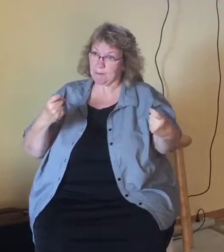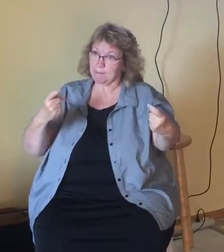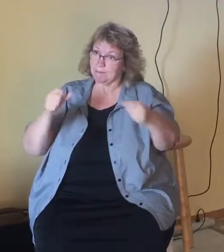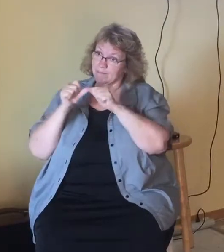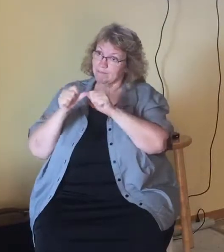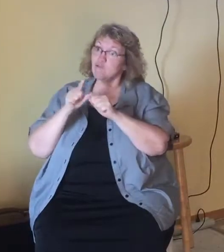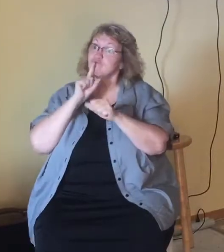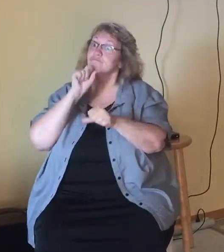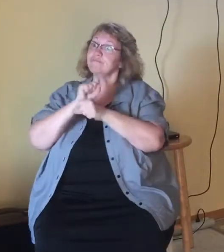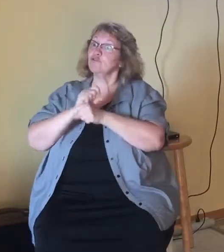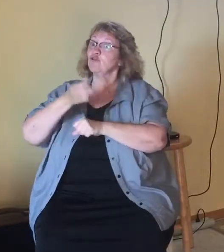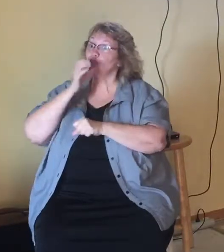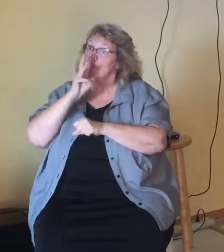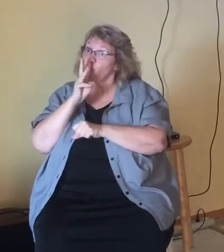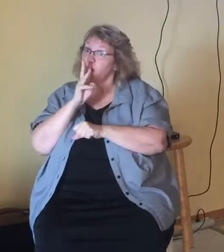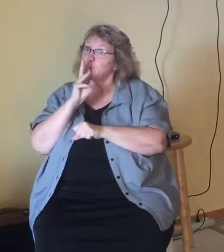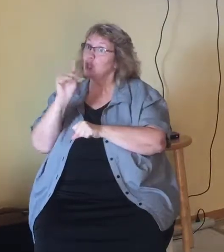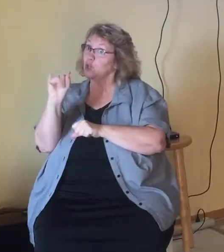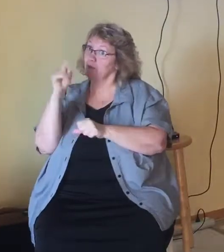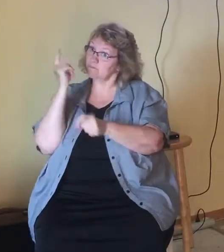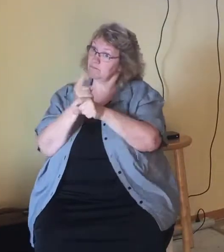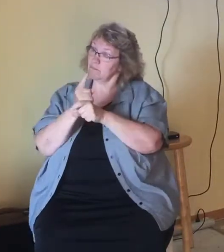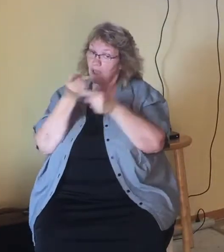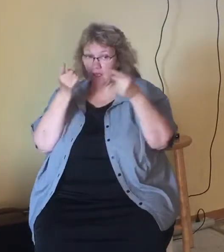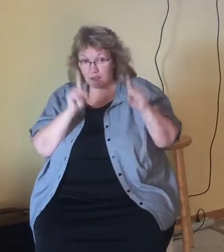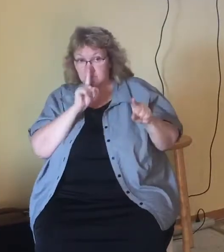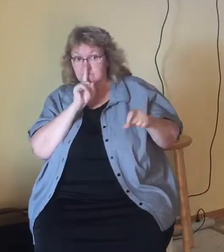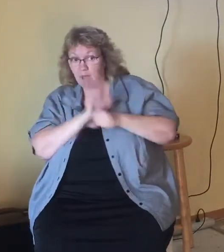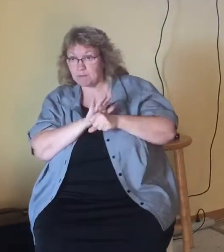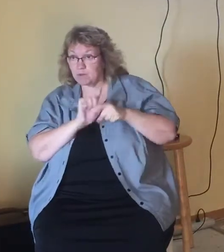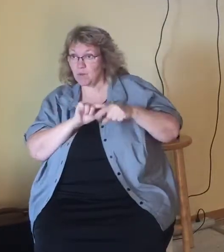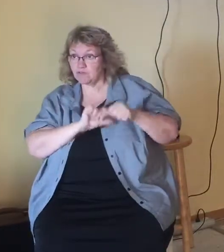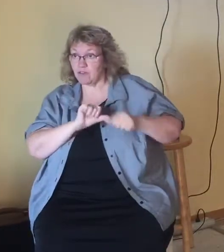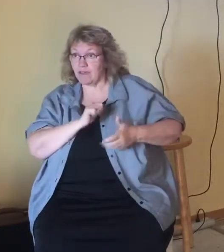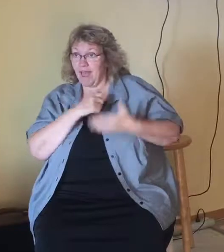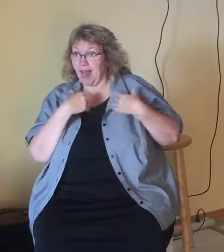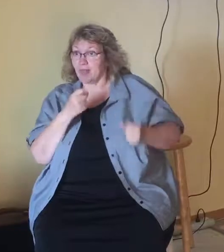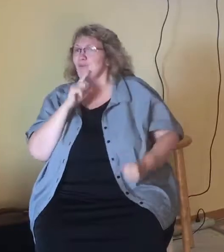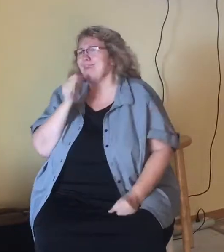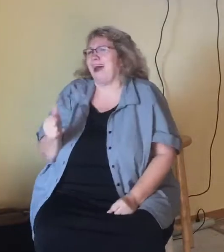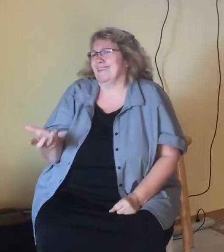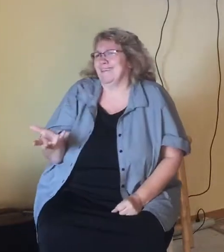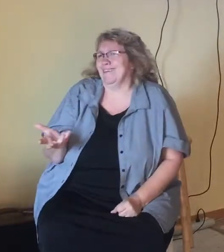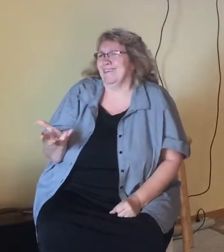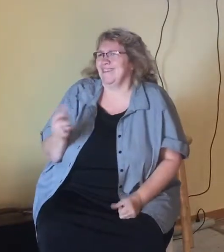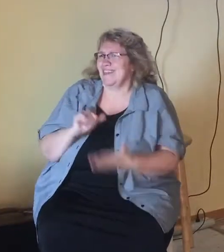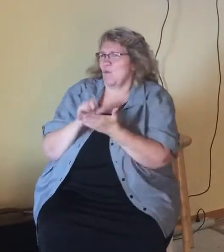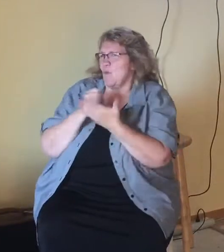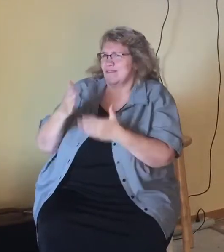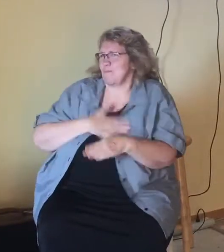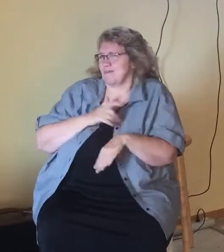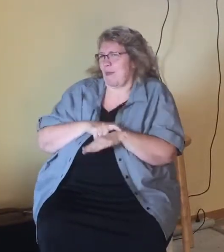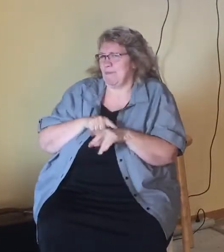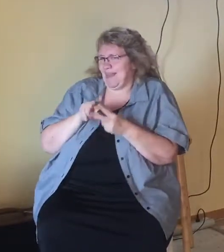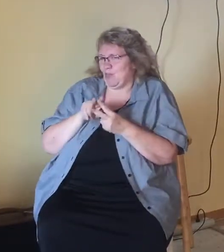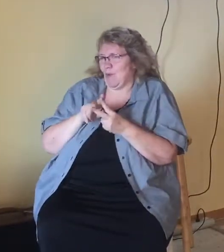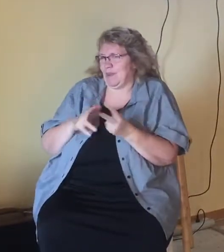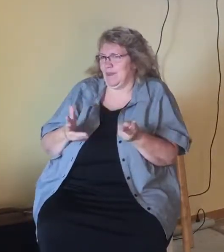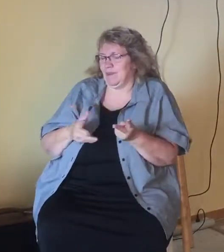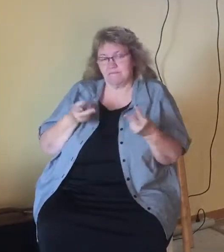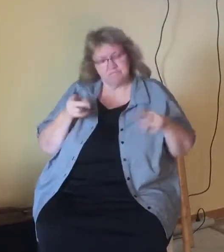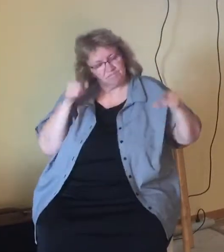actually drink our water, and make a commitment to our health, or we're not, and this is just a waste of our time.